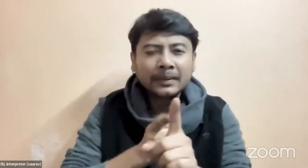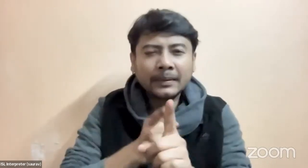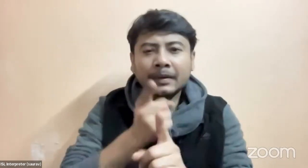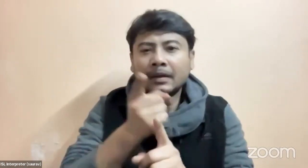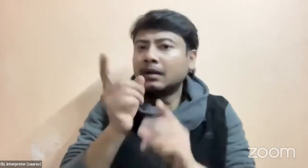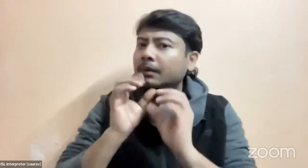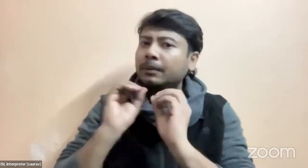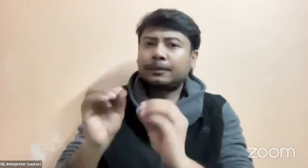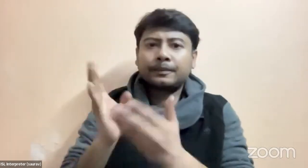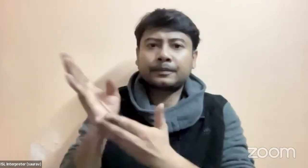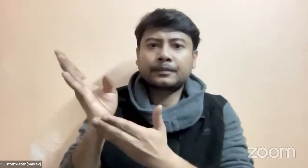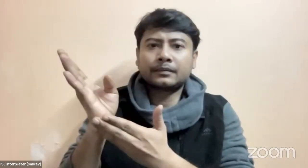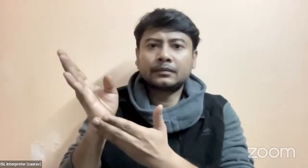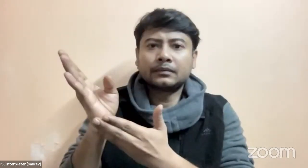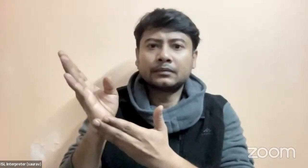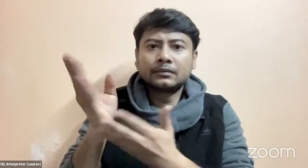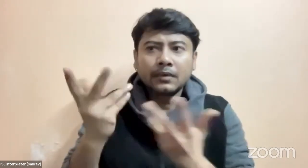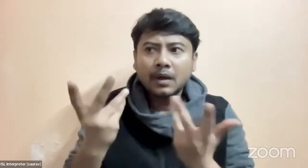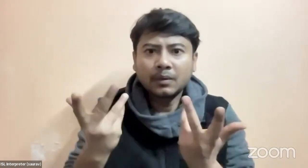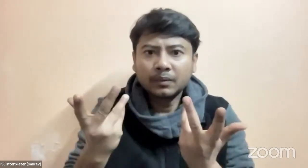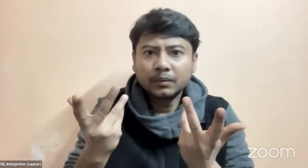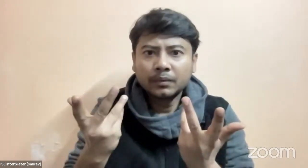So who will take care of them?"